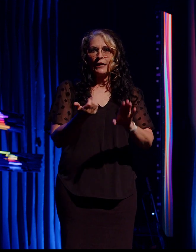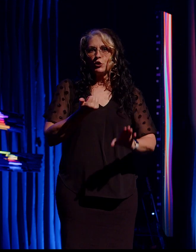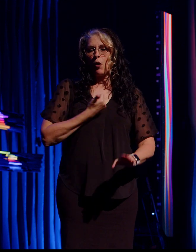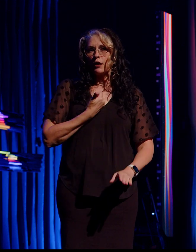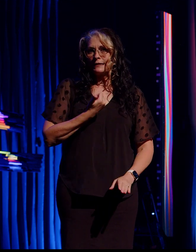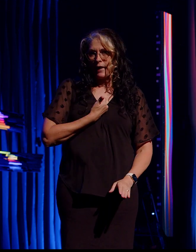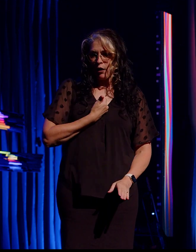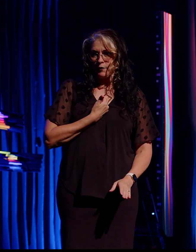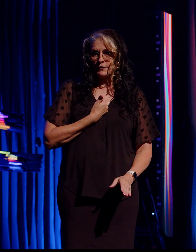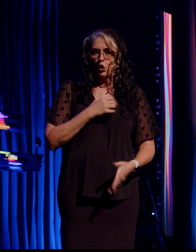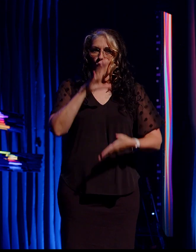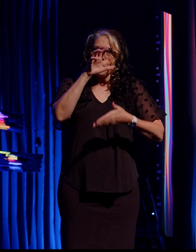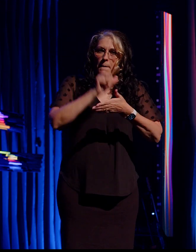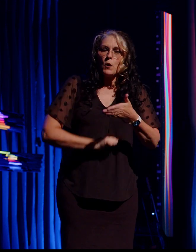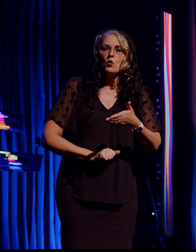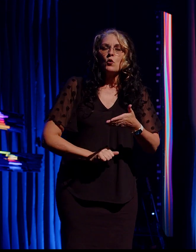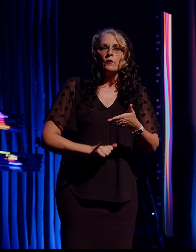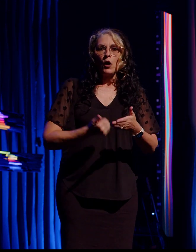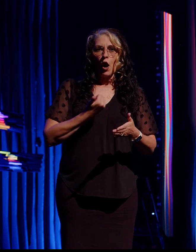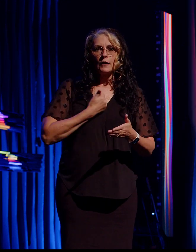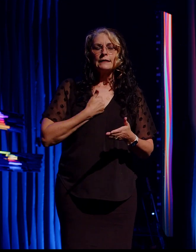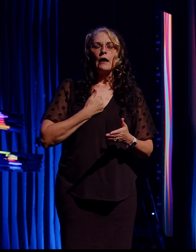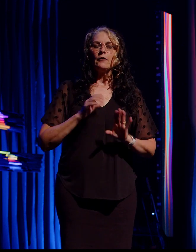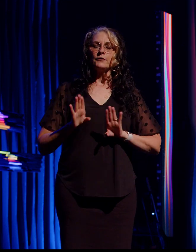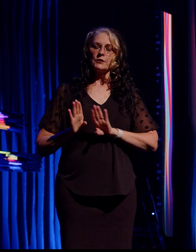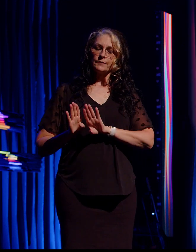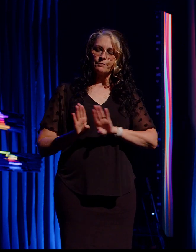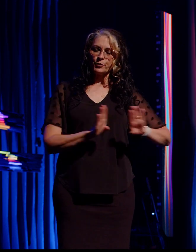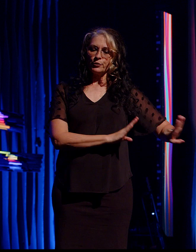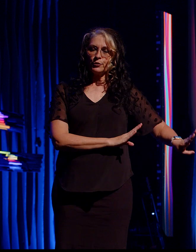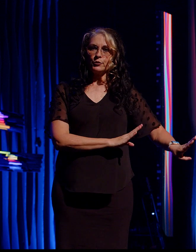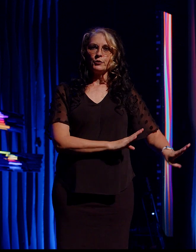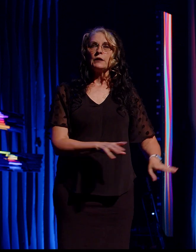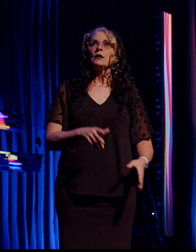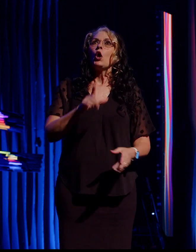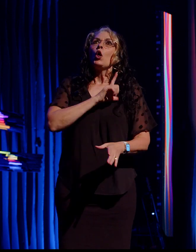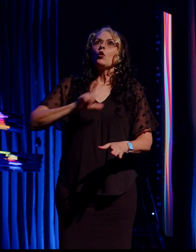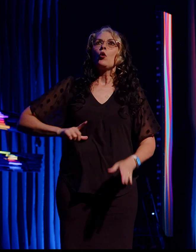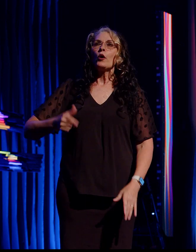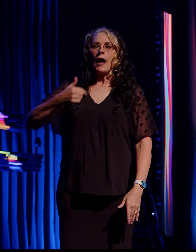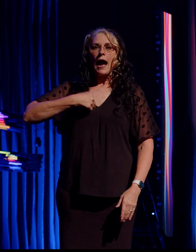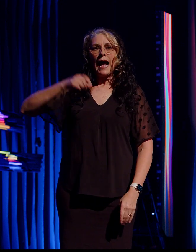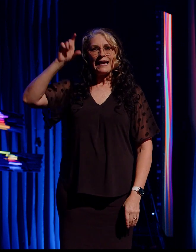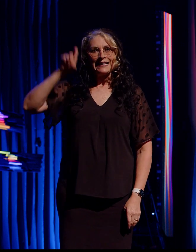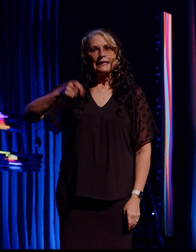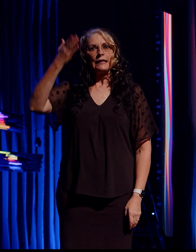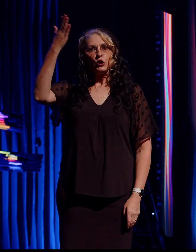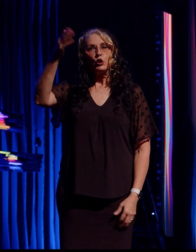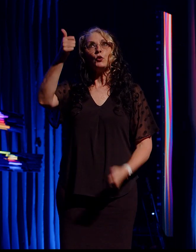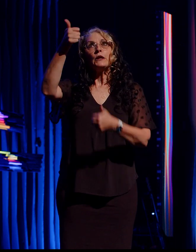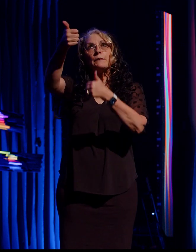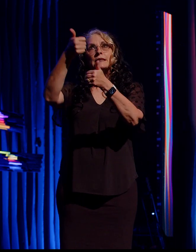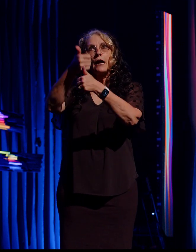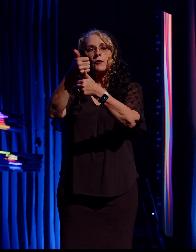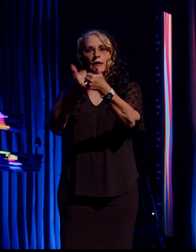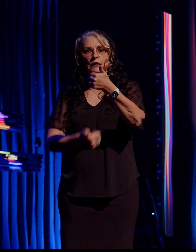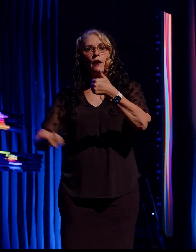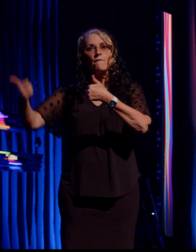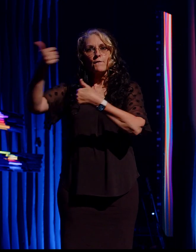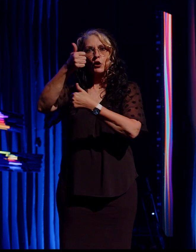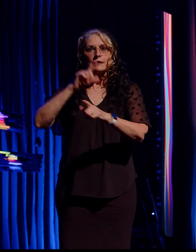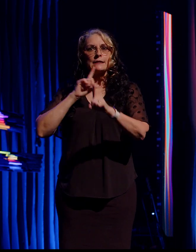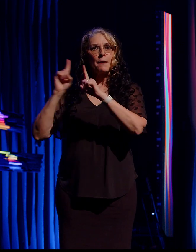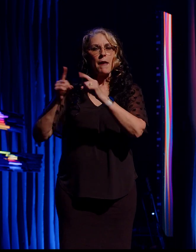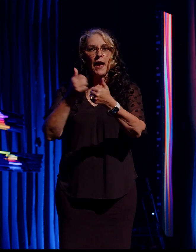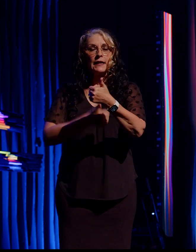ourselves, remove ourselves, and say, Lord, I need you. Where you put him first and you put his commands